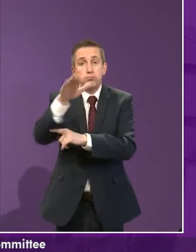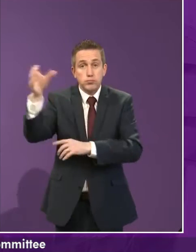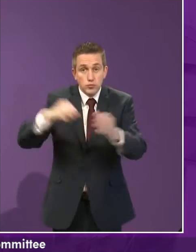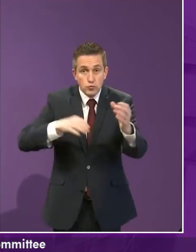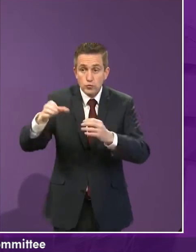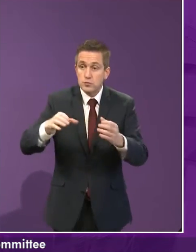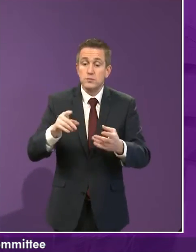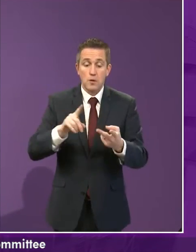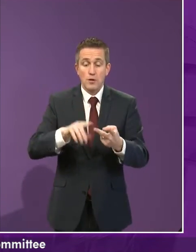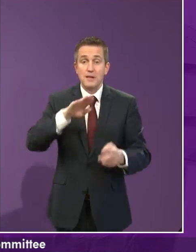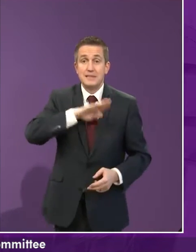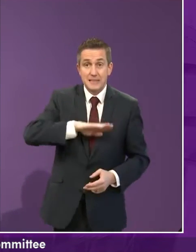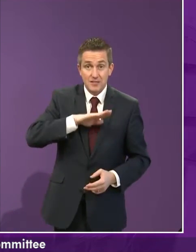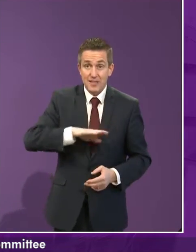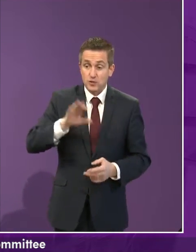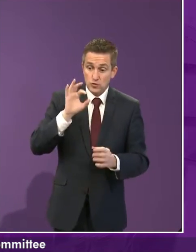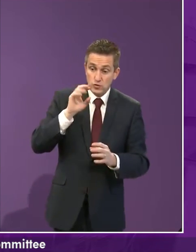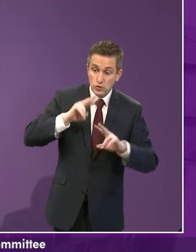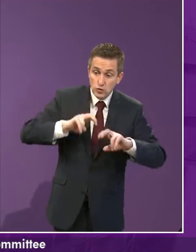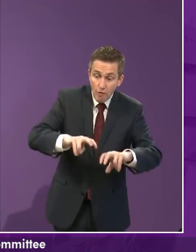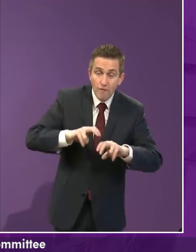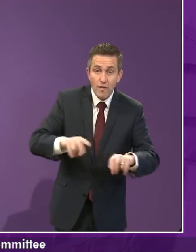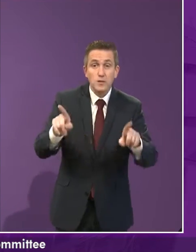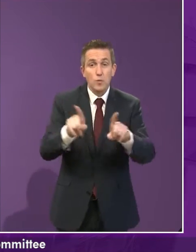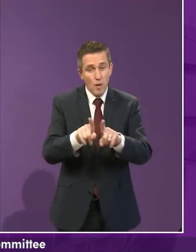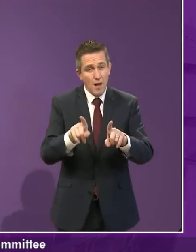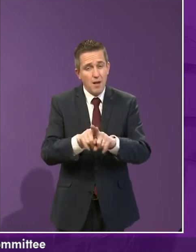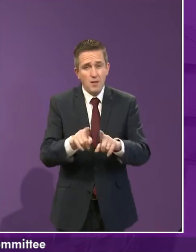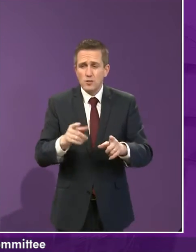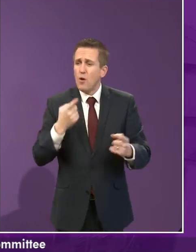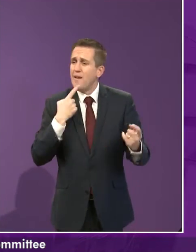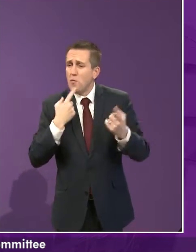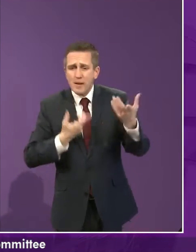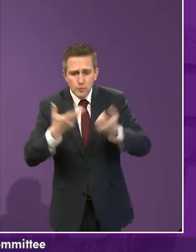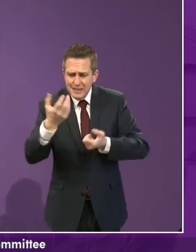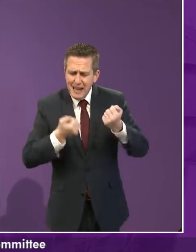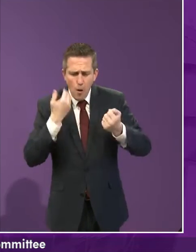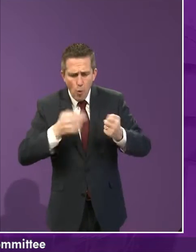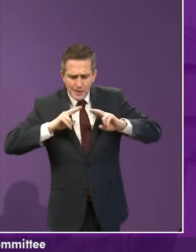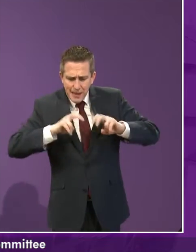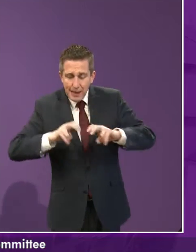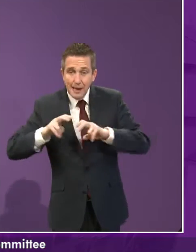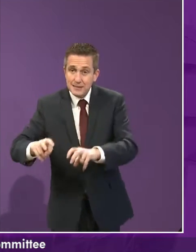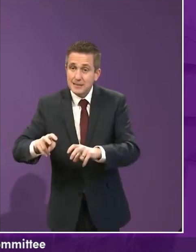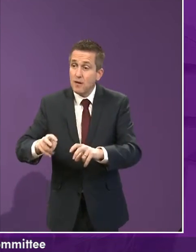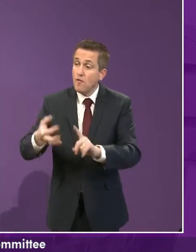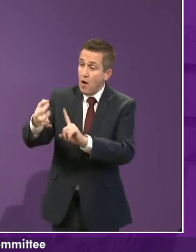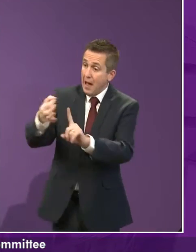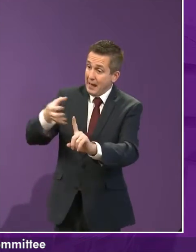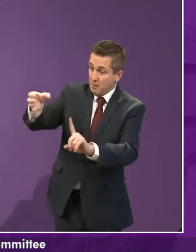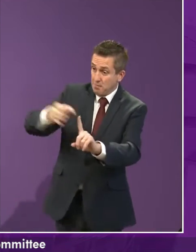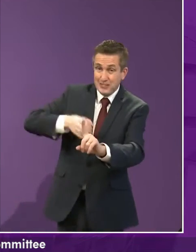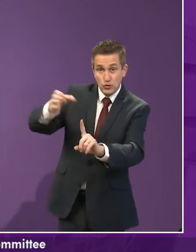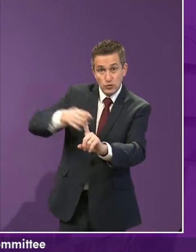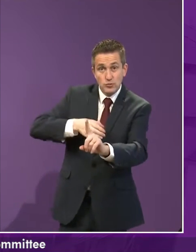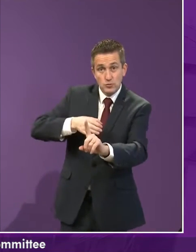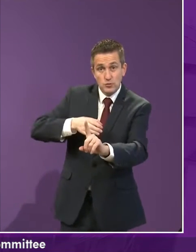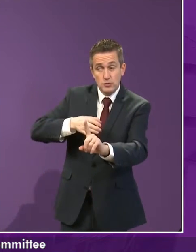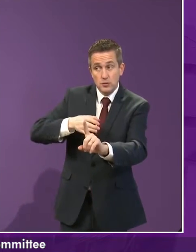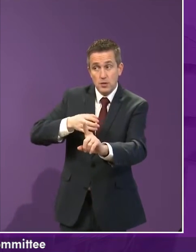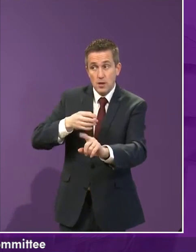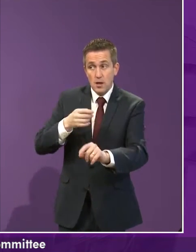student satisfaction survey, so we always analyse our information that we get from that. But from an admissions application perspective,